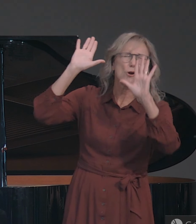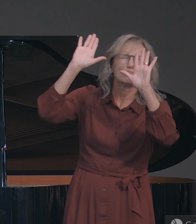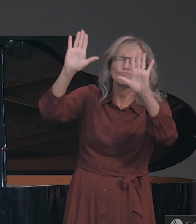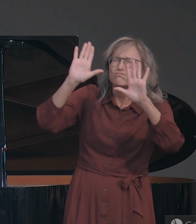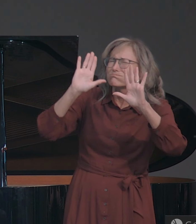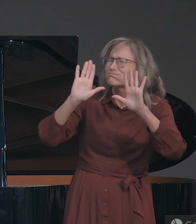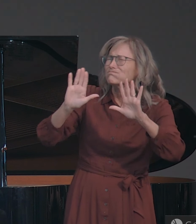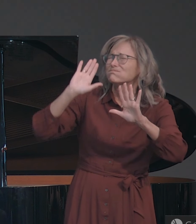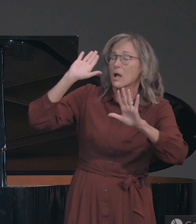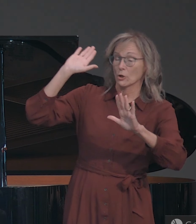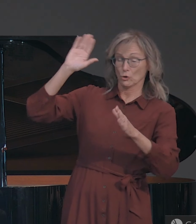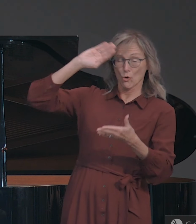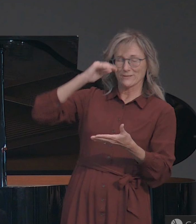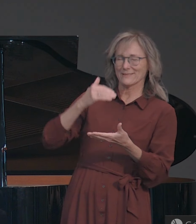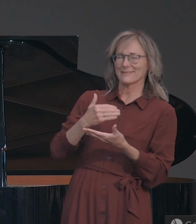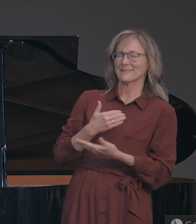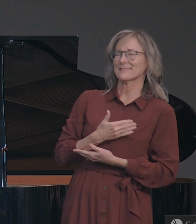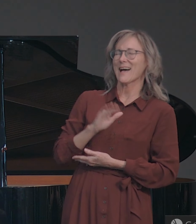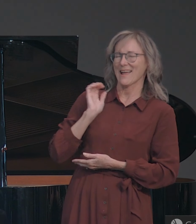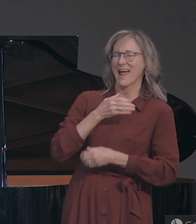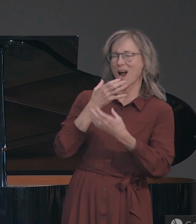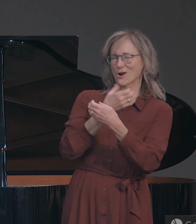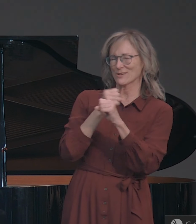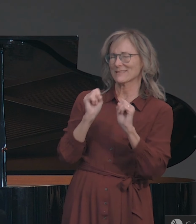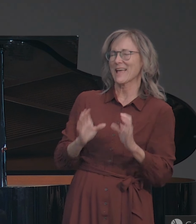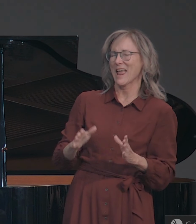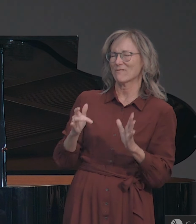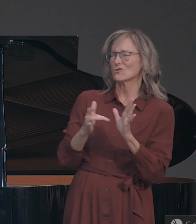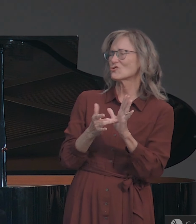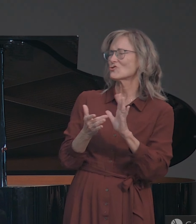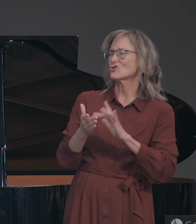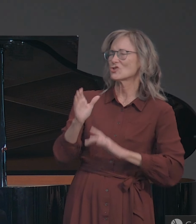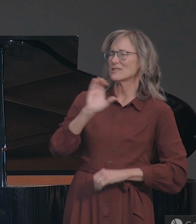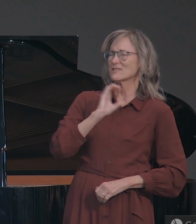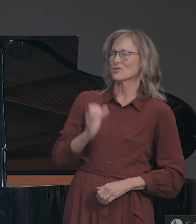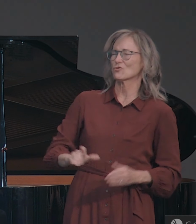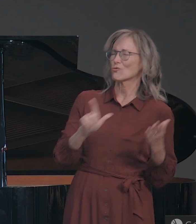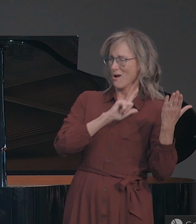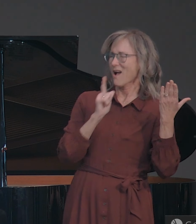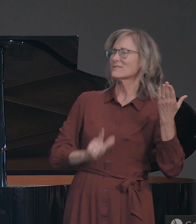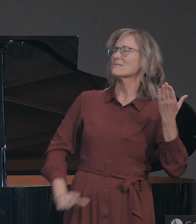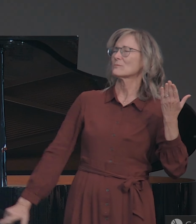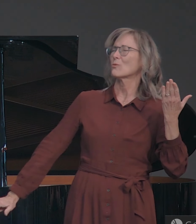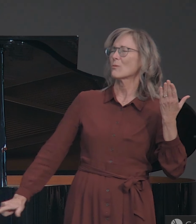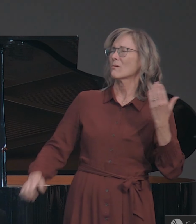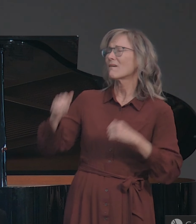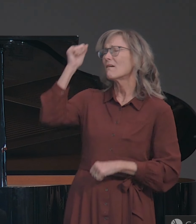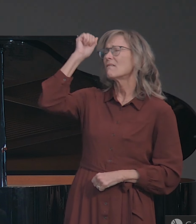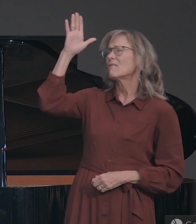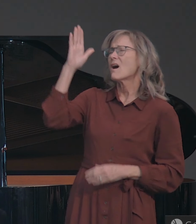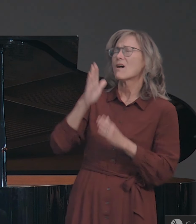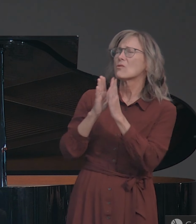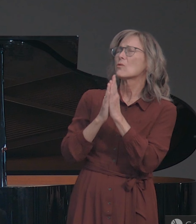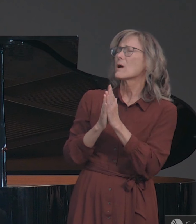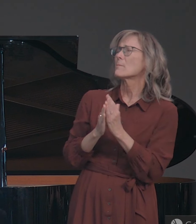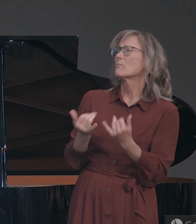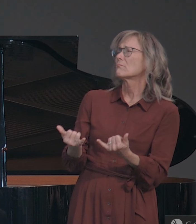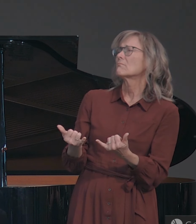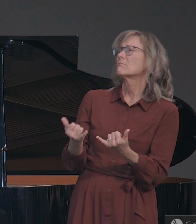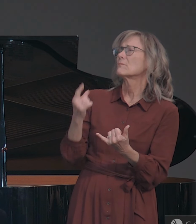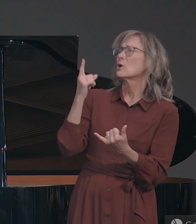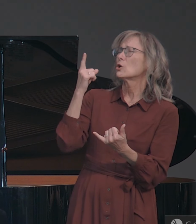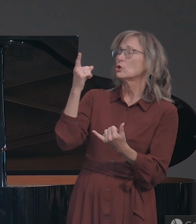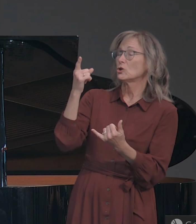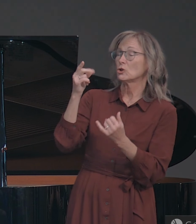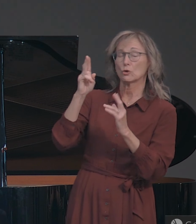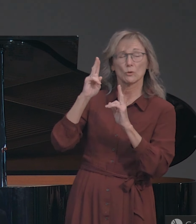of your Son, our Savior, the Lord Jesus Christ. Father, I pray now that you would